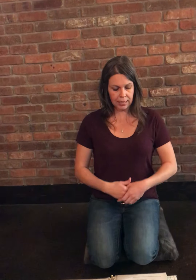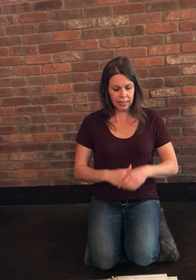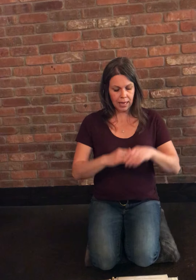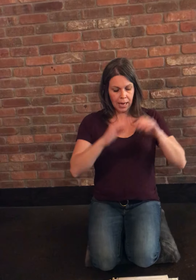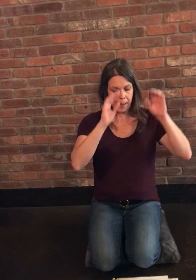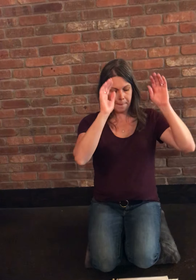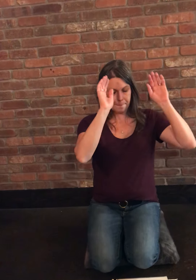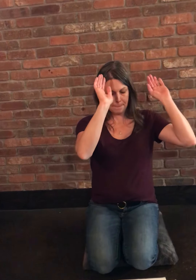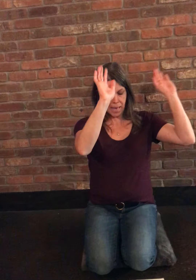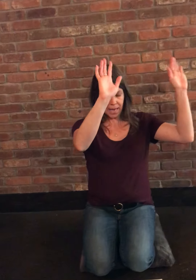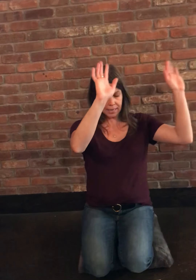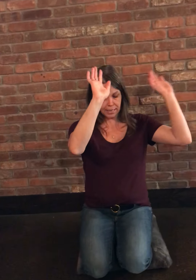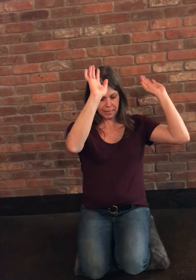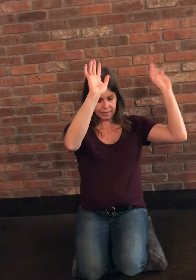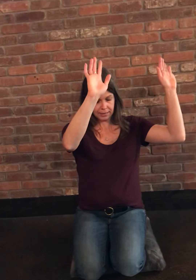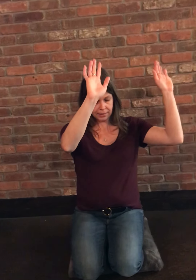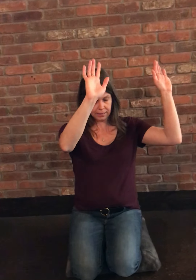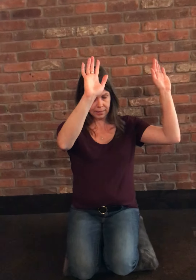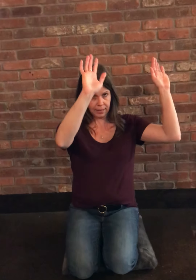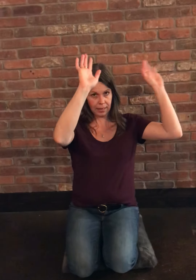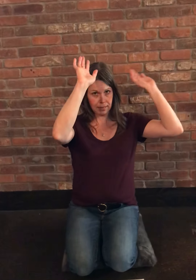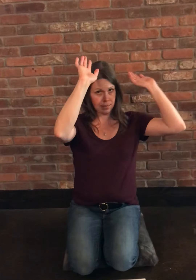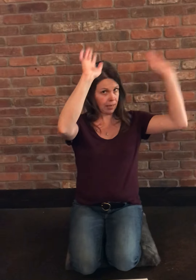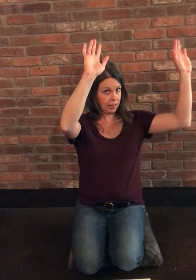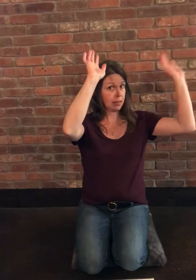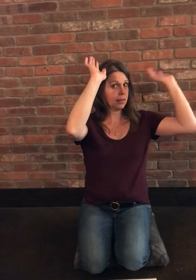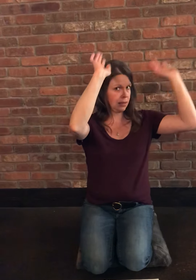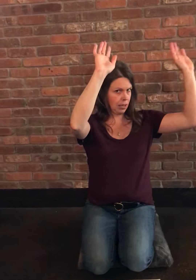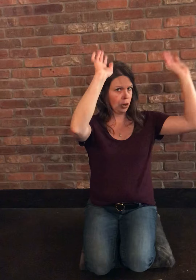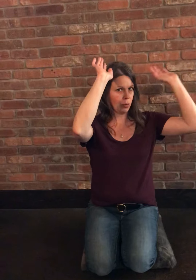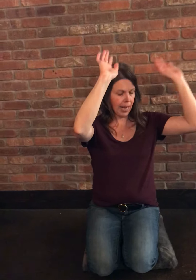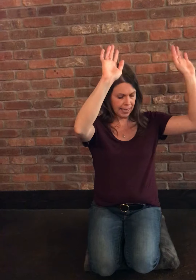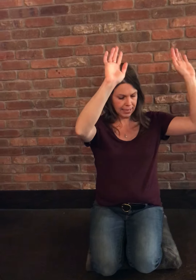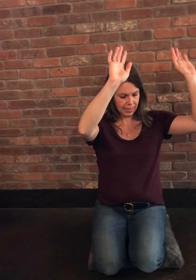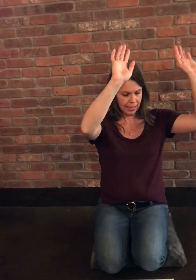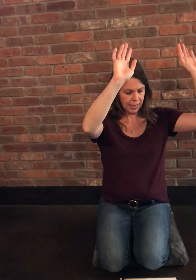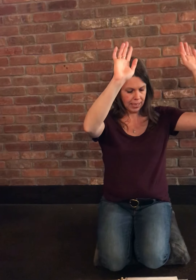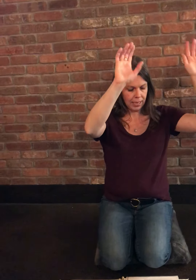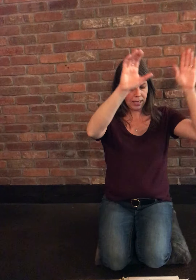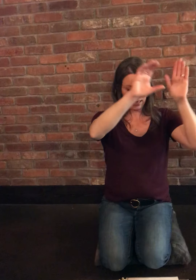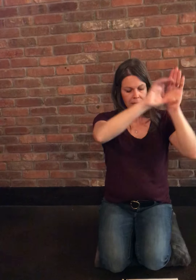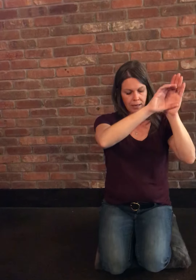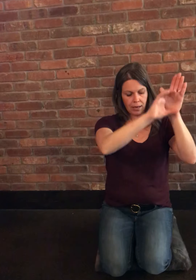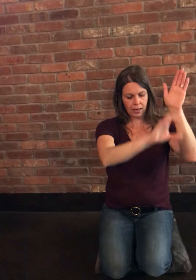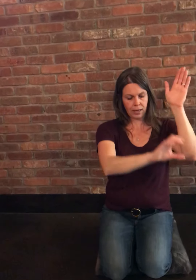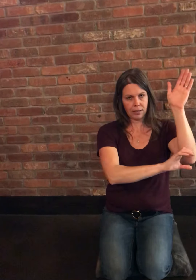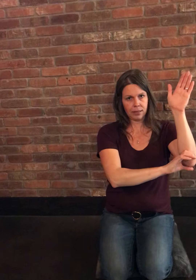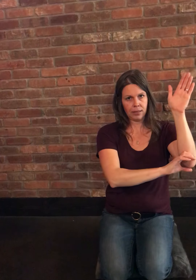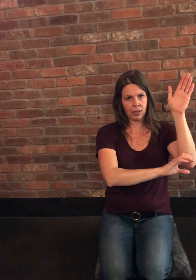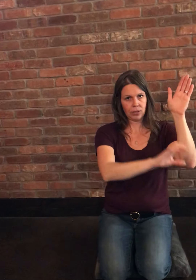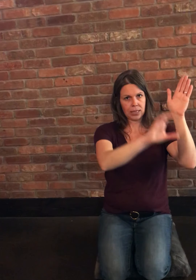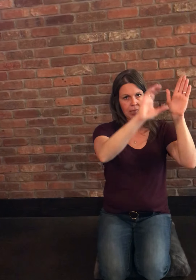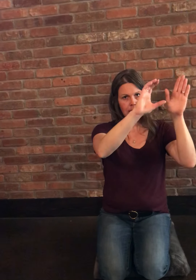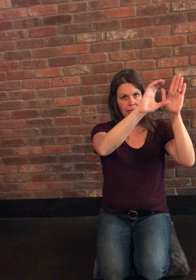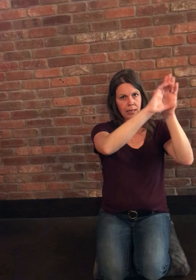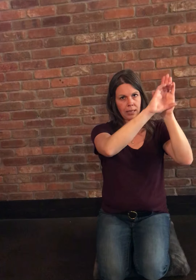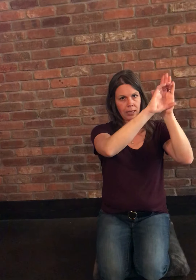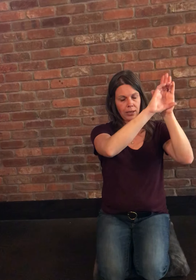England's Magna, like it's like the Great Carta. You do a C here at your